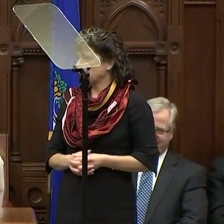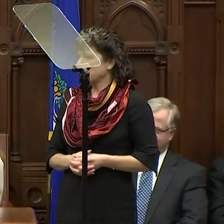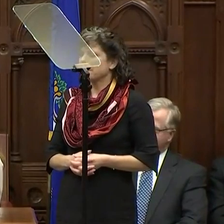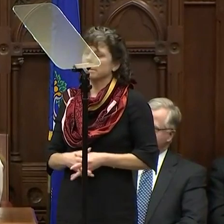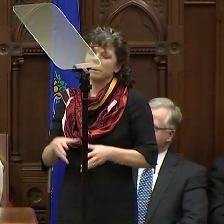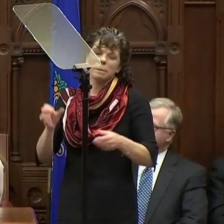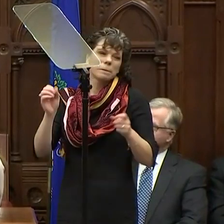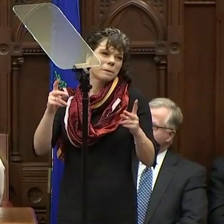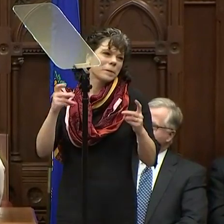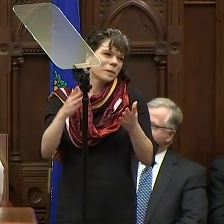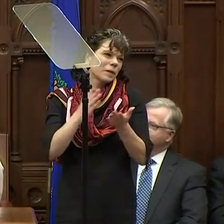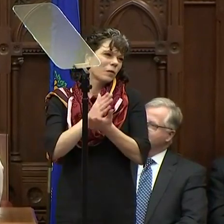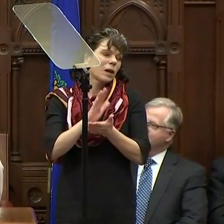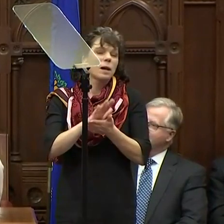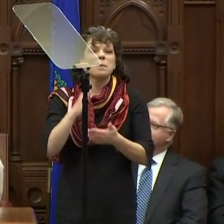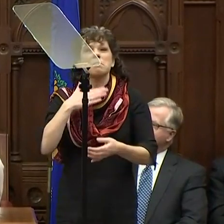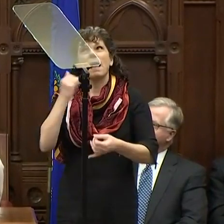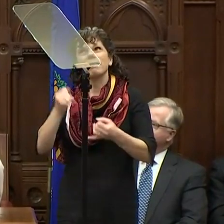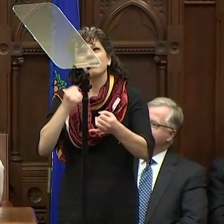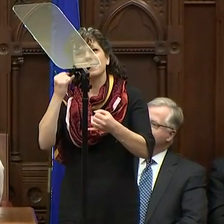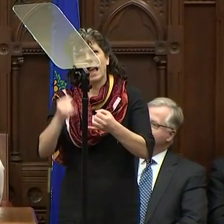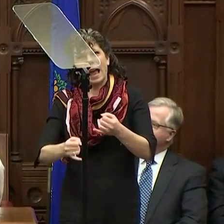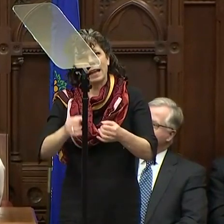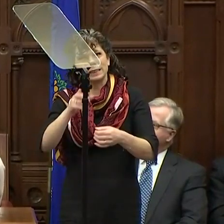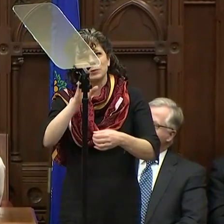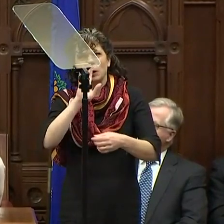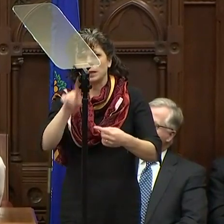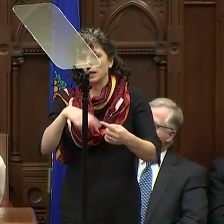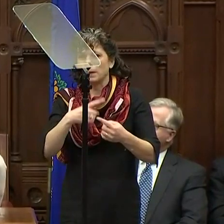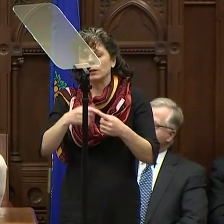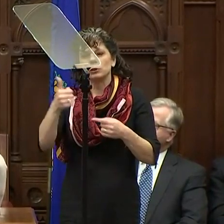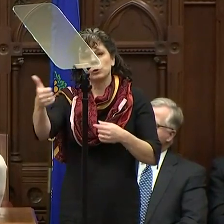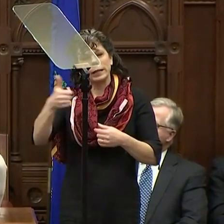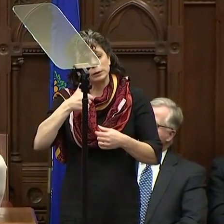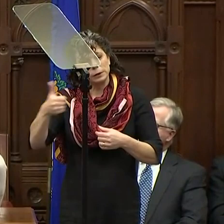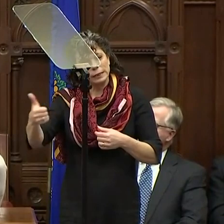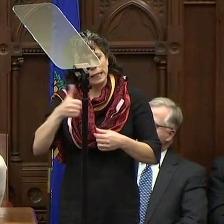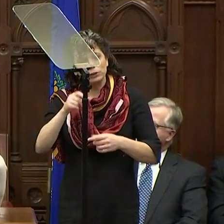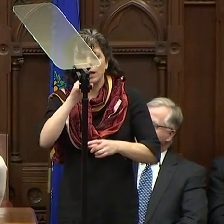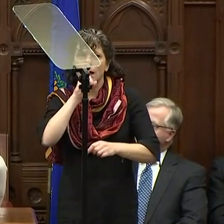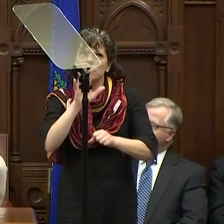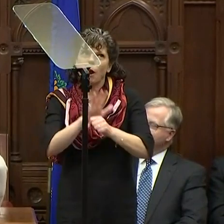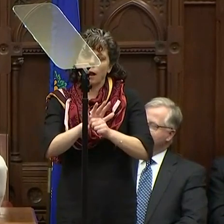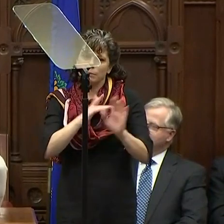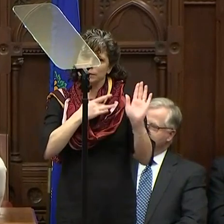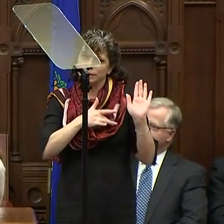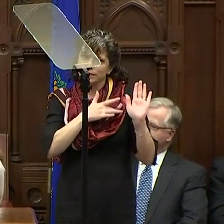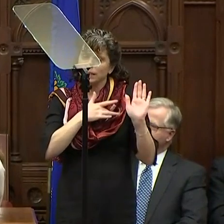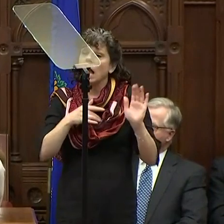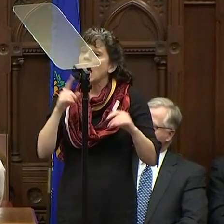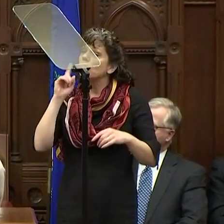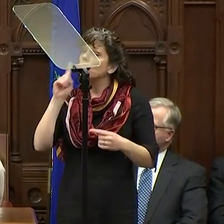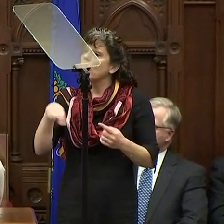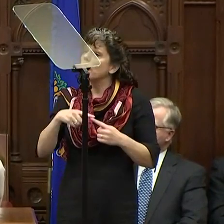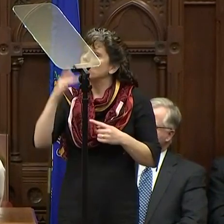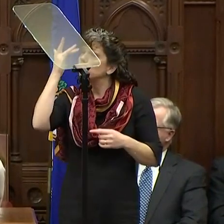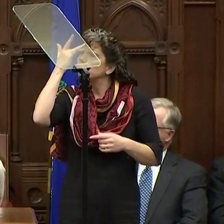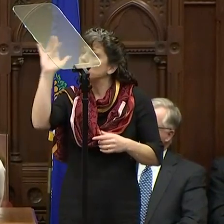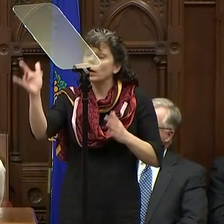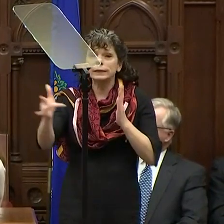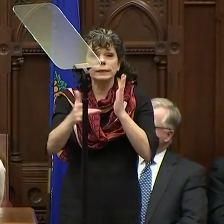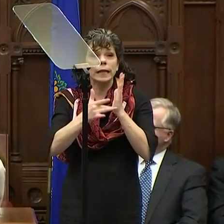All right, here's my last mention of transportation, I promise, at least today. Have you heard about the smart